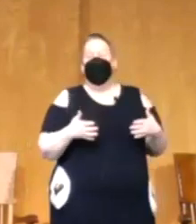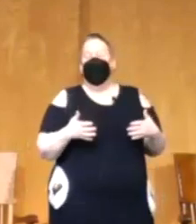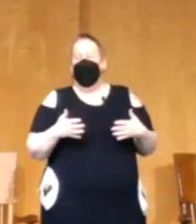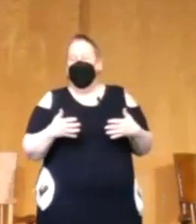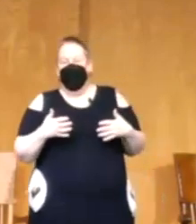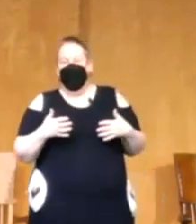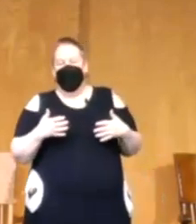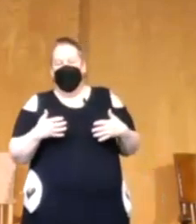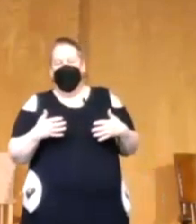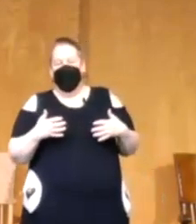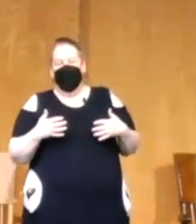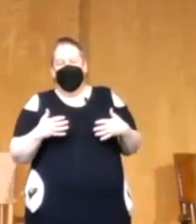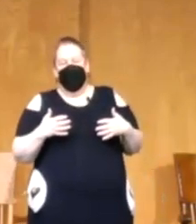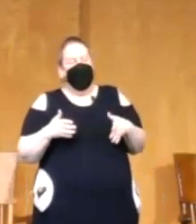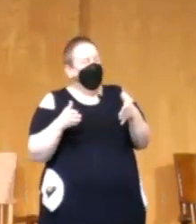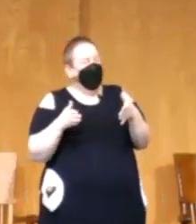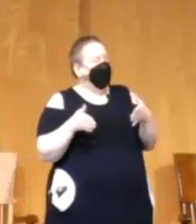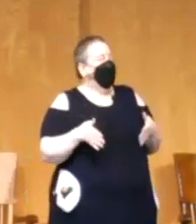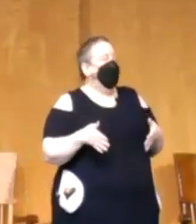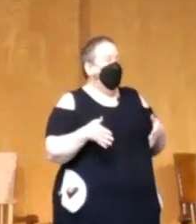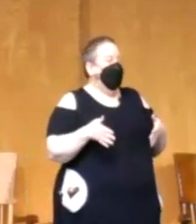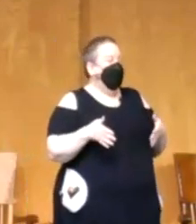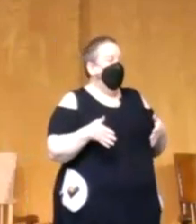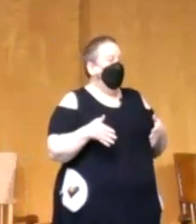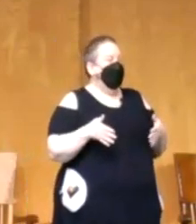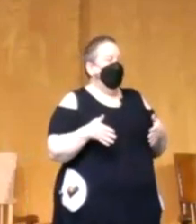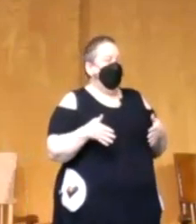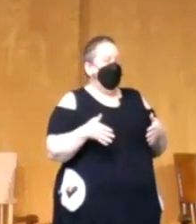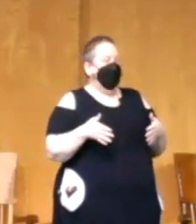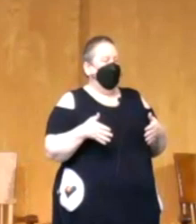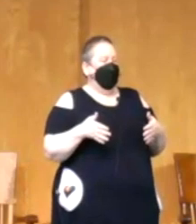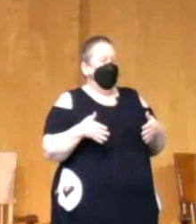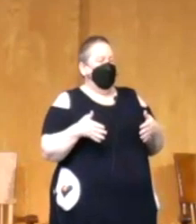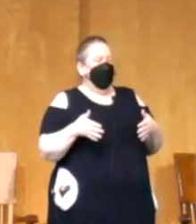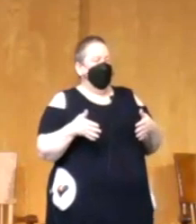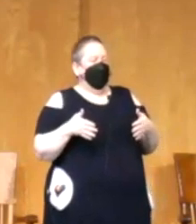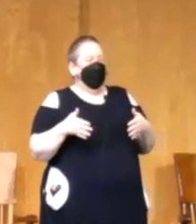its beauty and its joy.